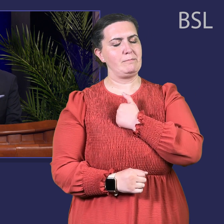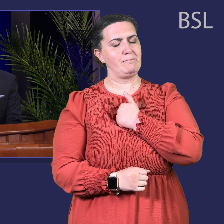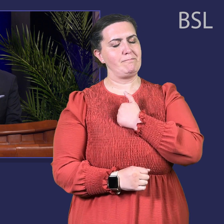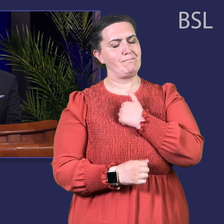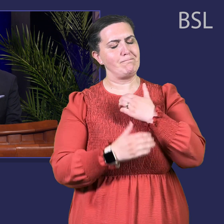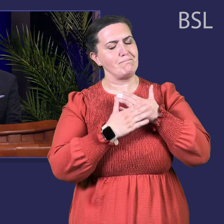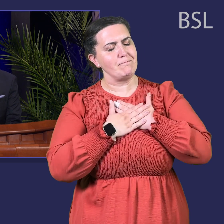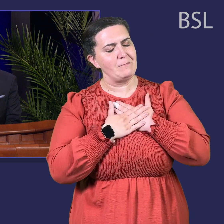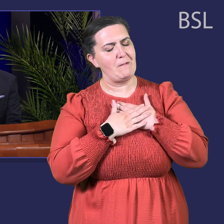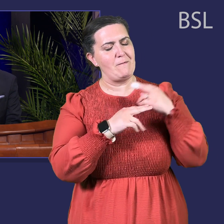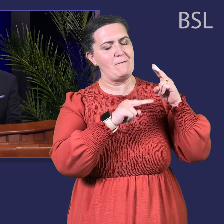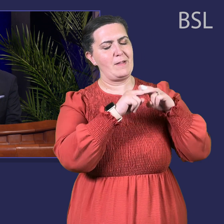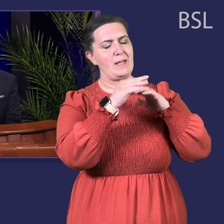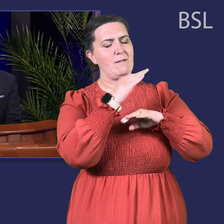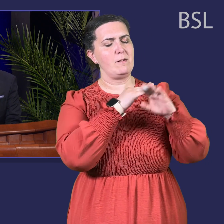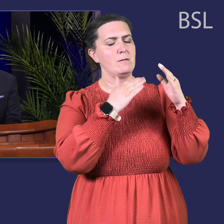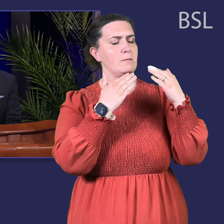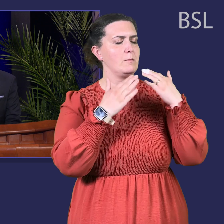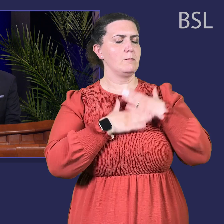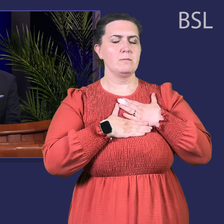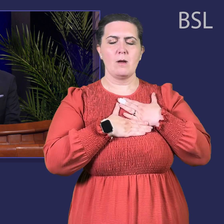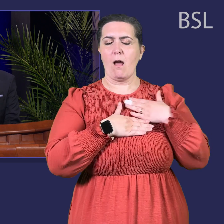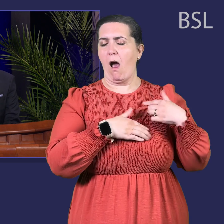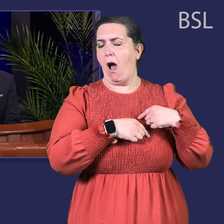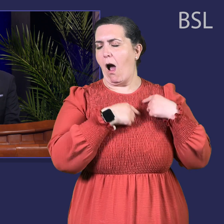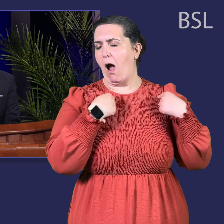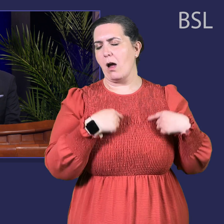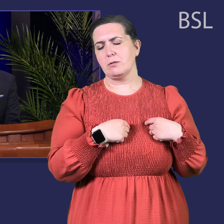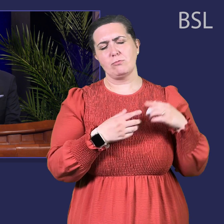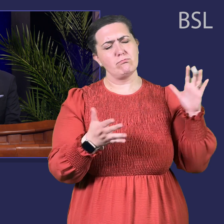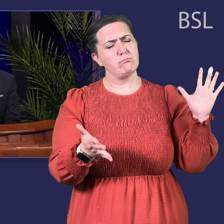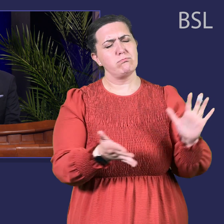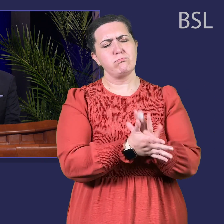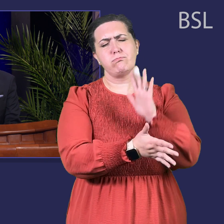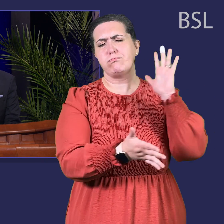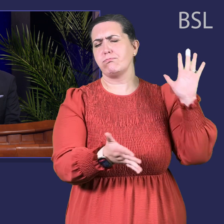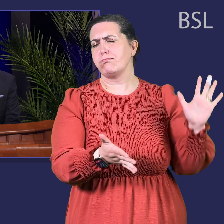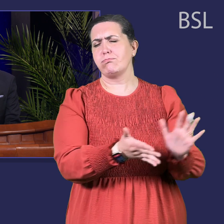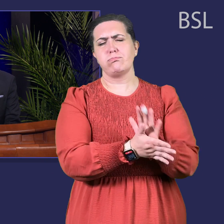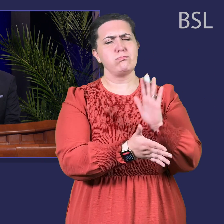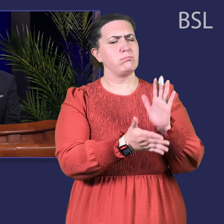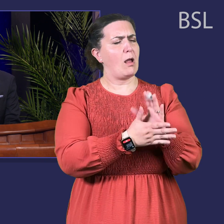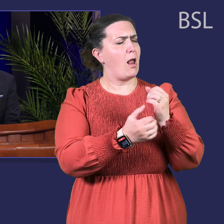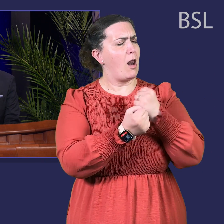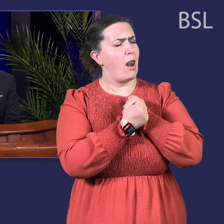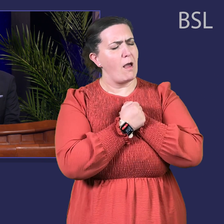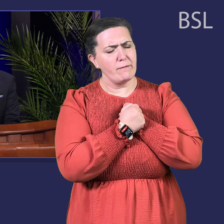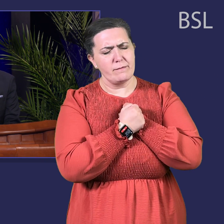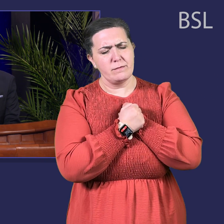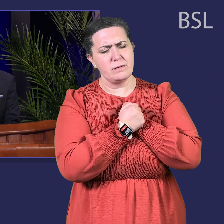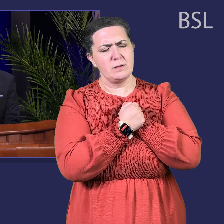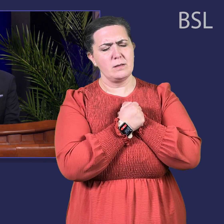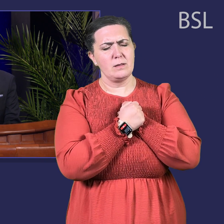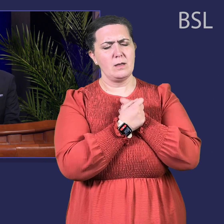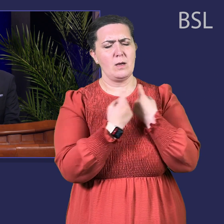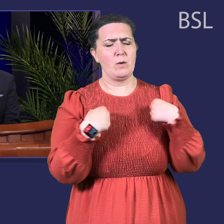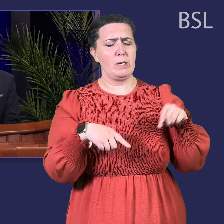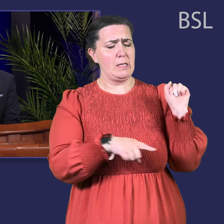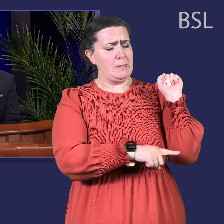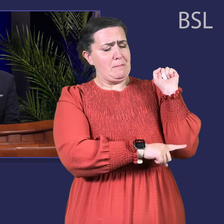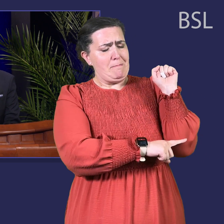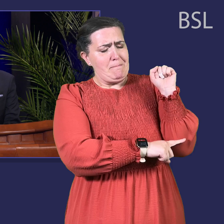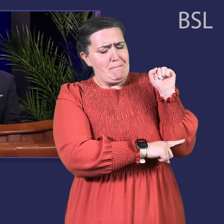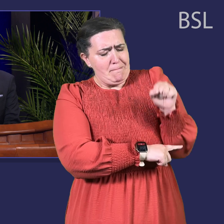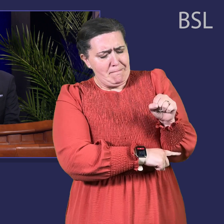Our beloved Heavenly Father, with our hearts full of joy and love, we